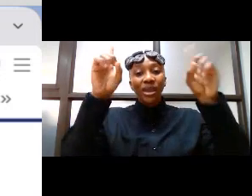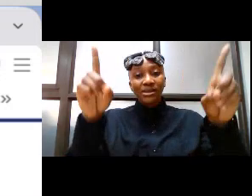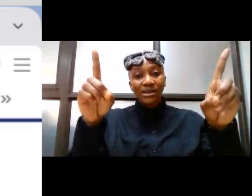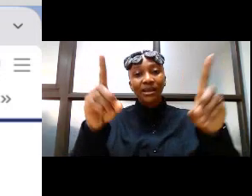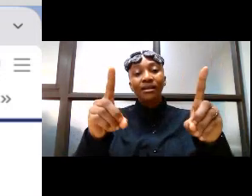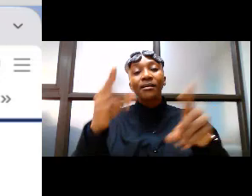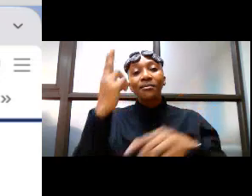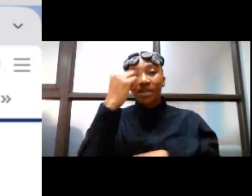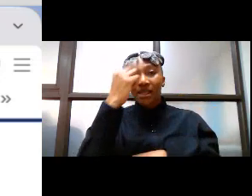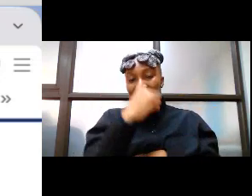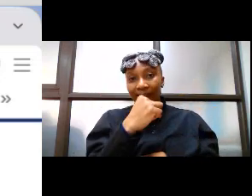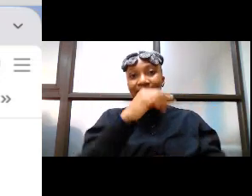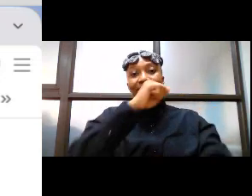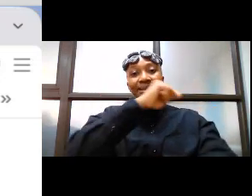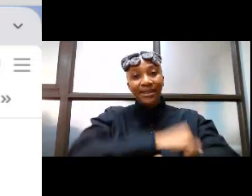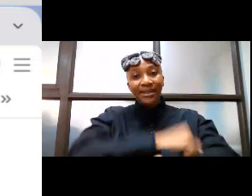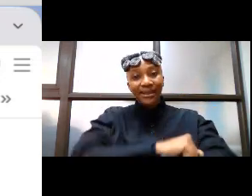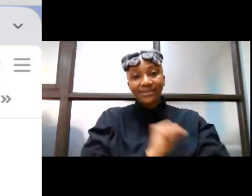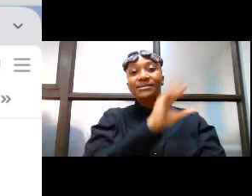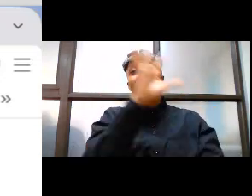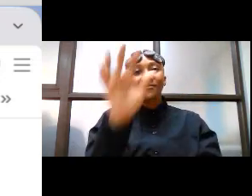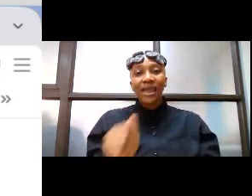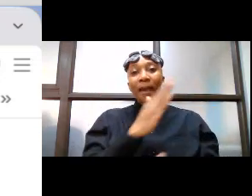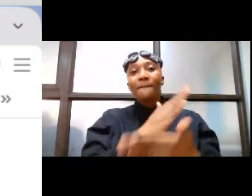3. So let's start with part 1.